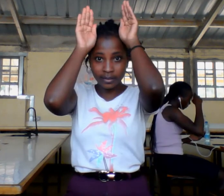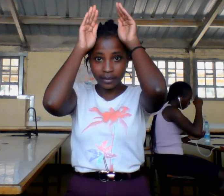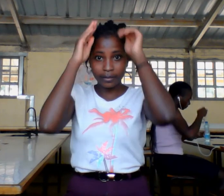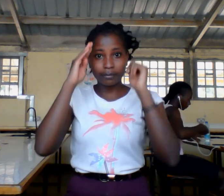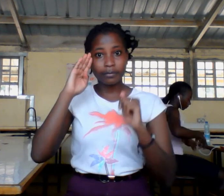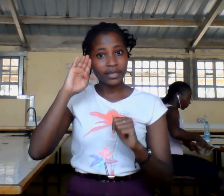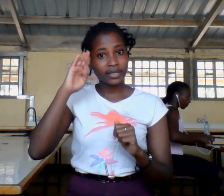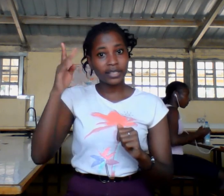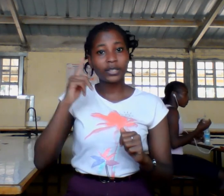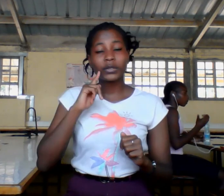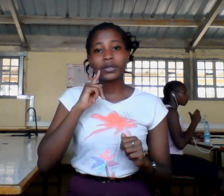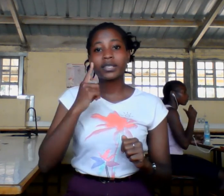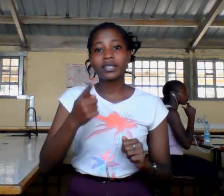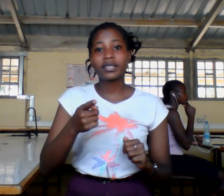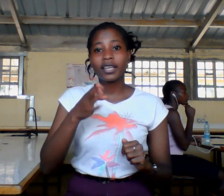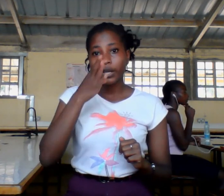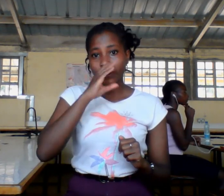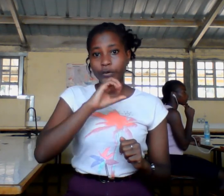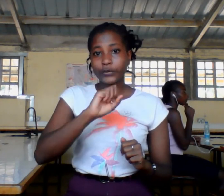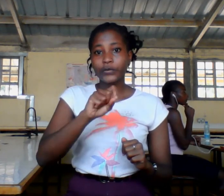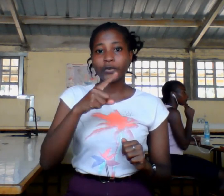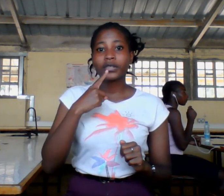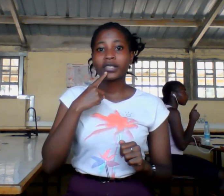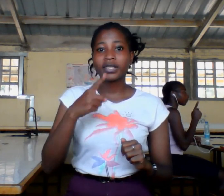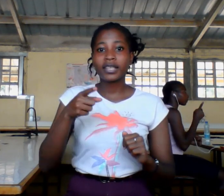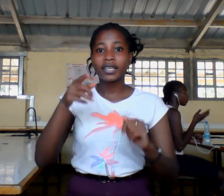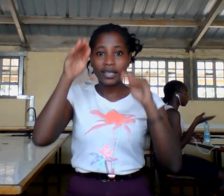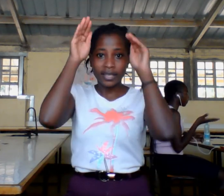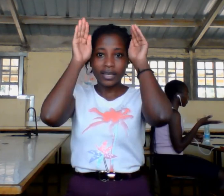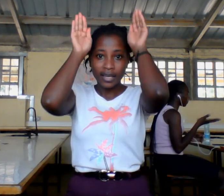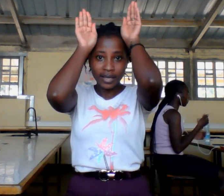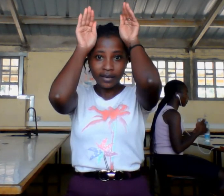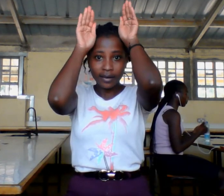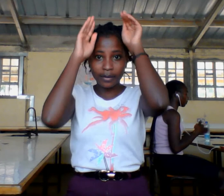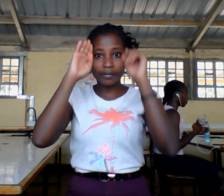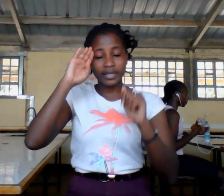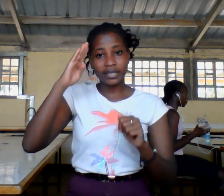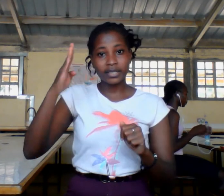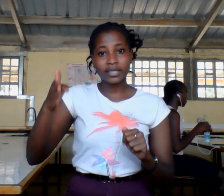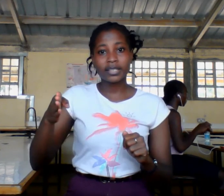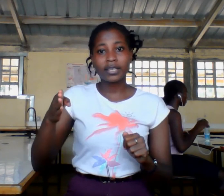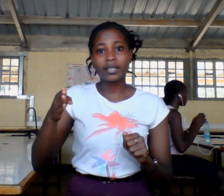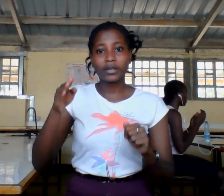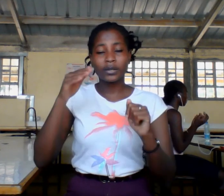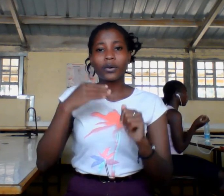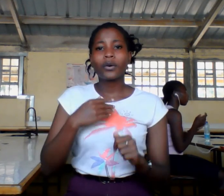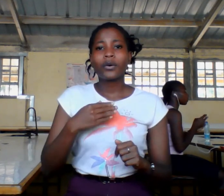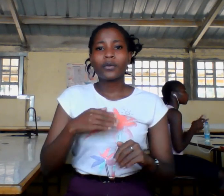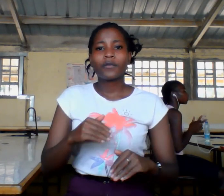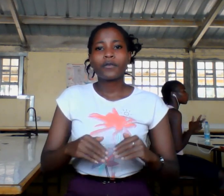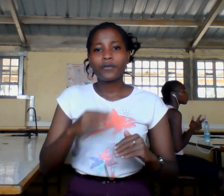doing in the sack?" Rabbit said, "They have put me in a crib and want to crown